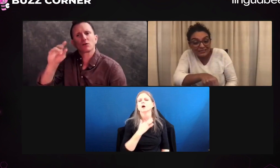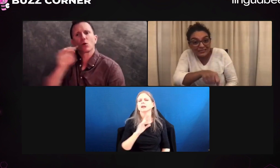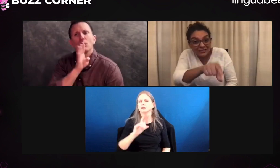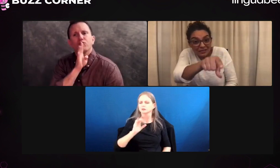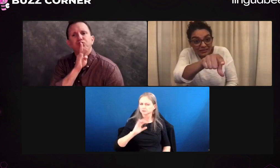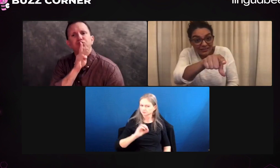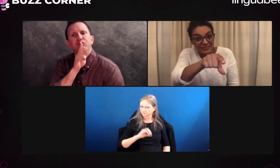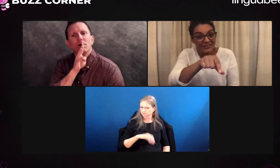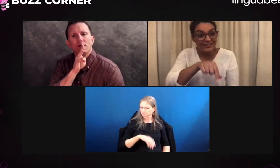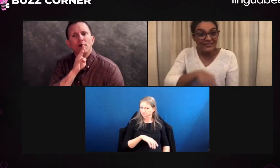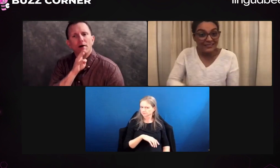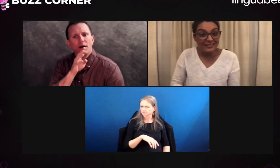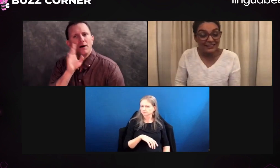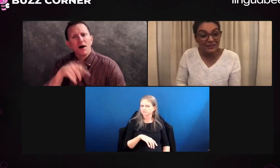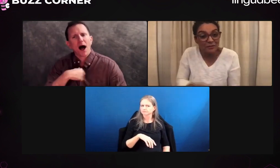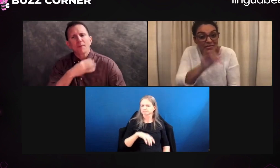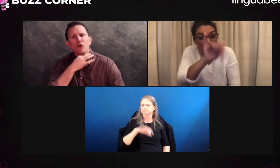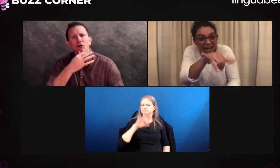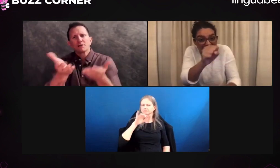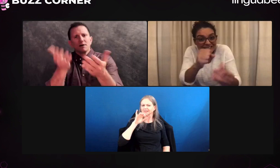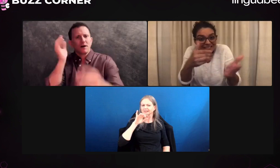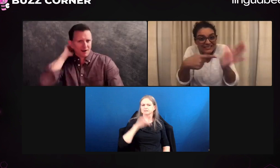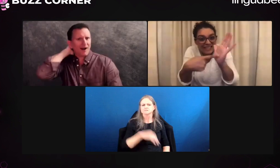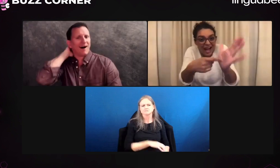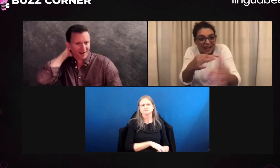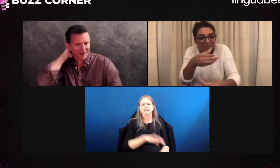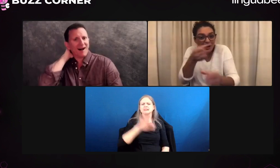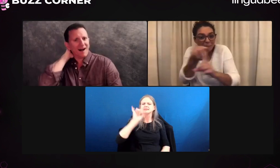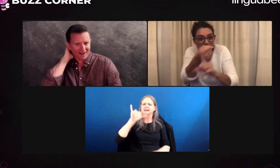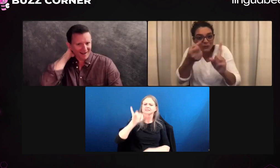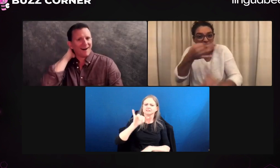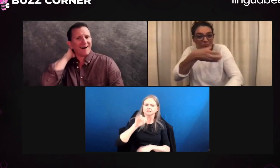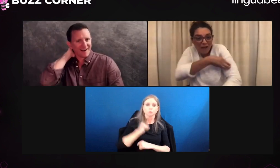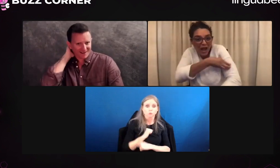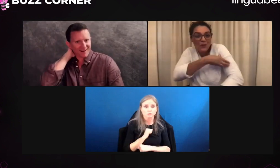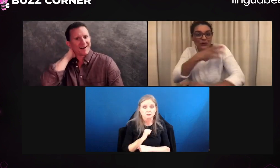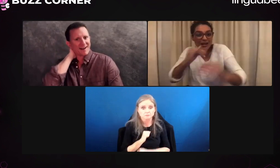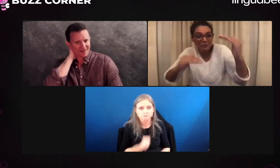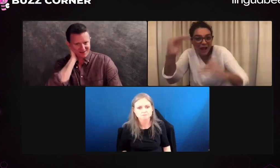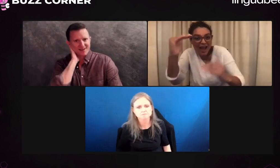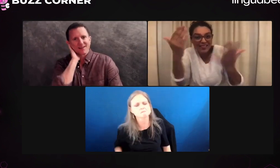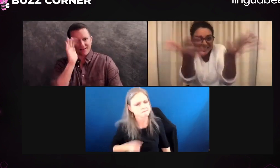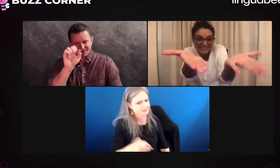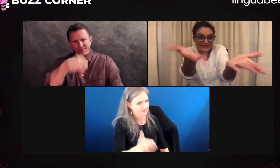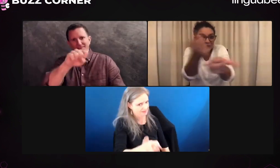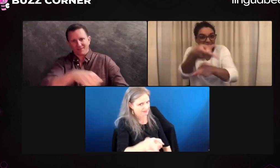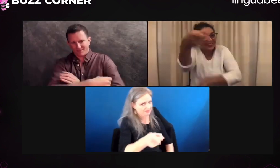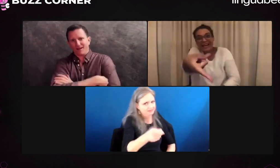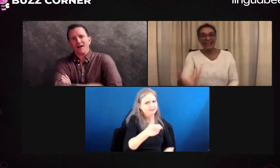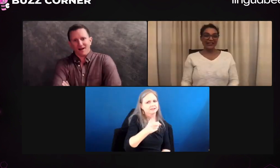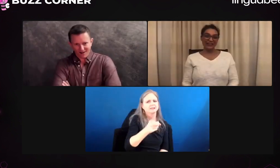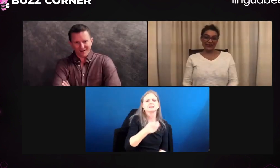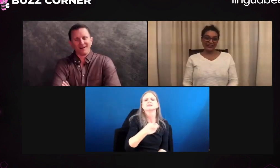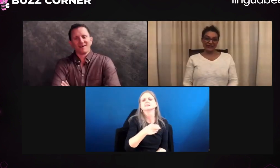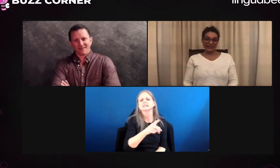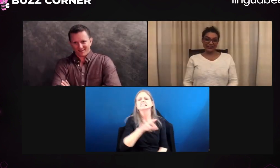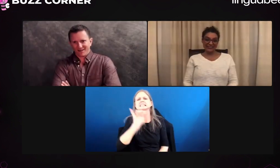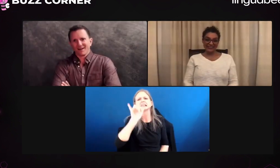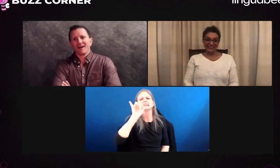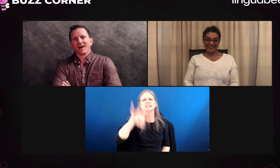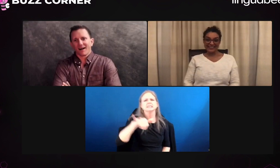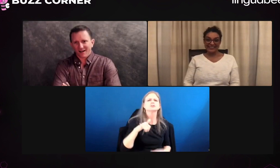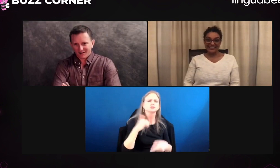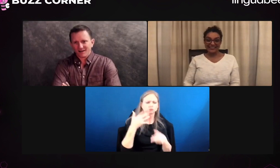that up and expecting them to just take that. But otherwise it's just trusting them without any evidence. So what do you do? I think